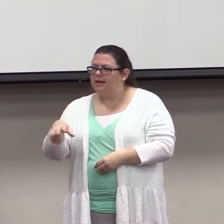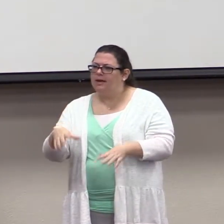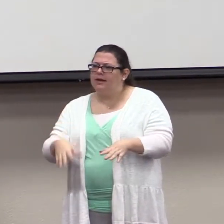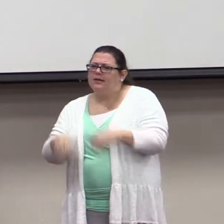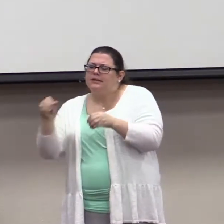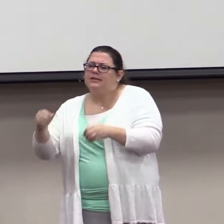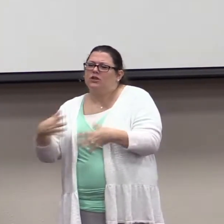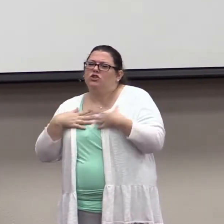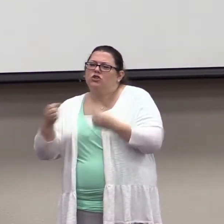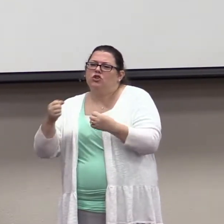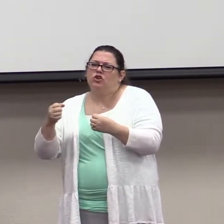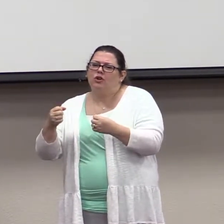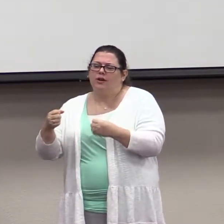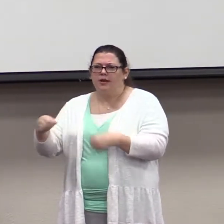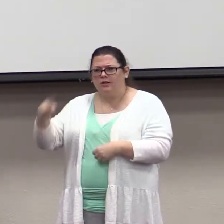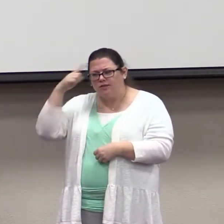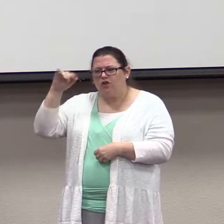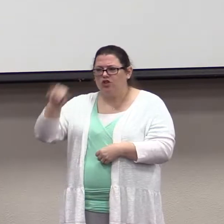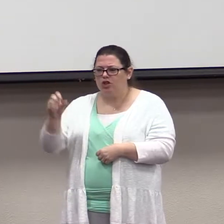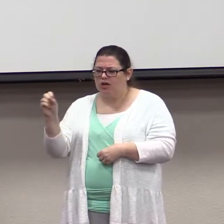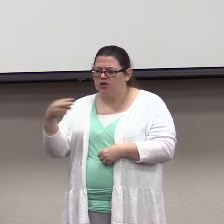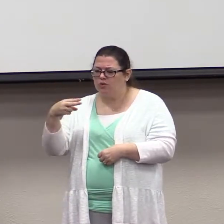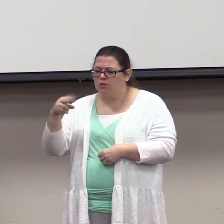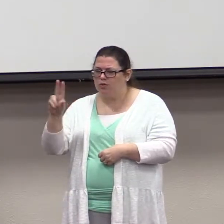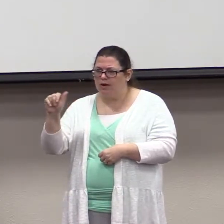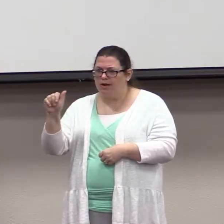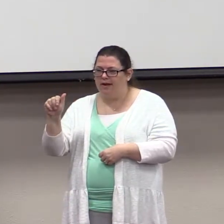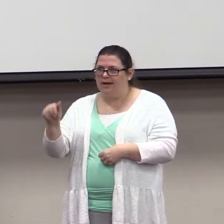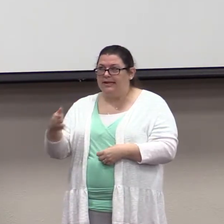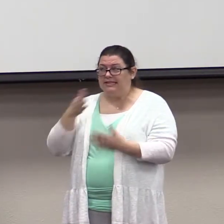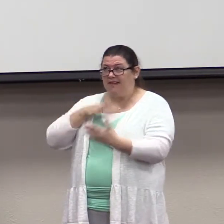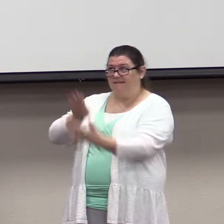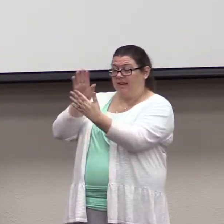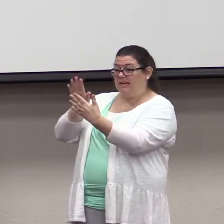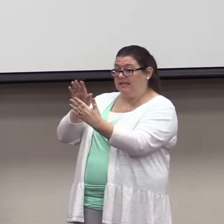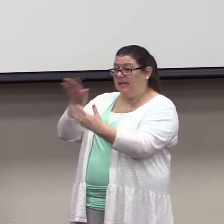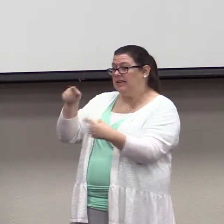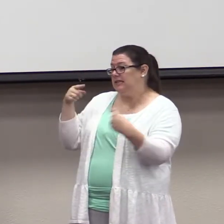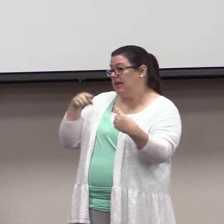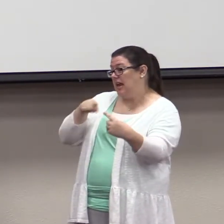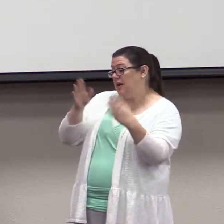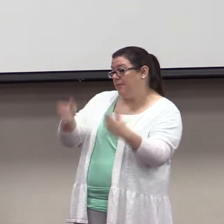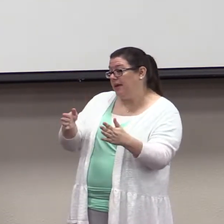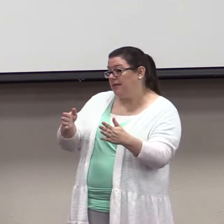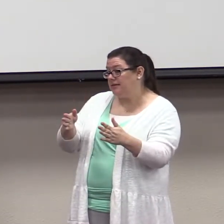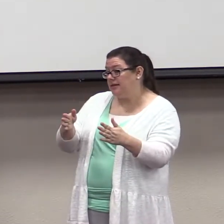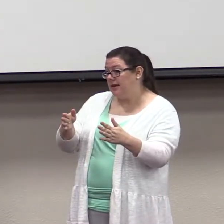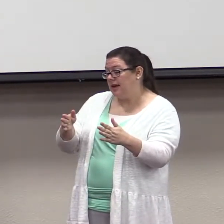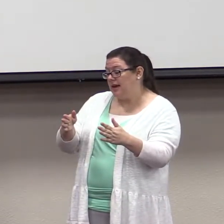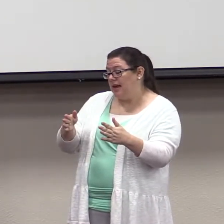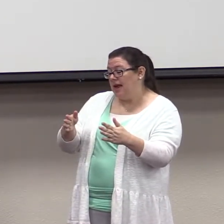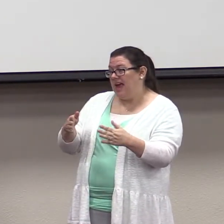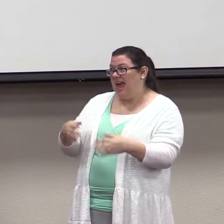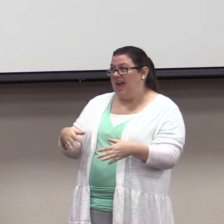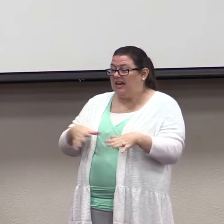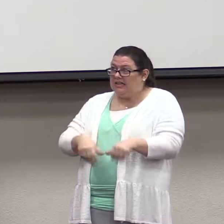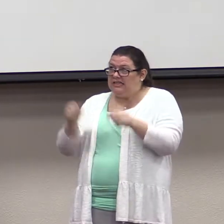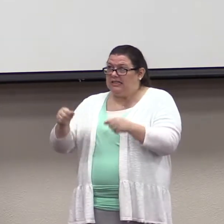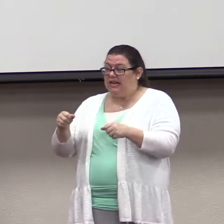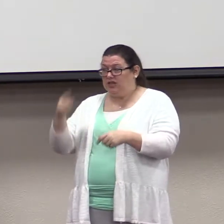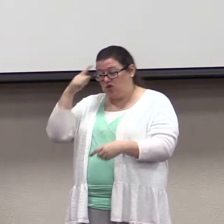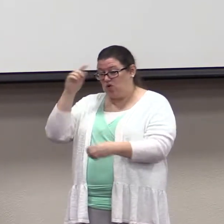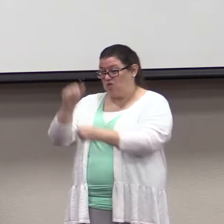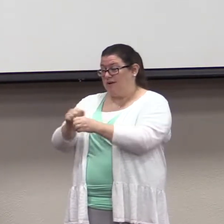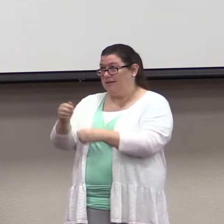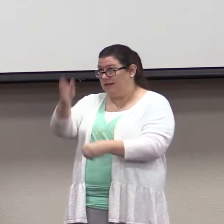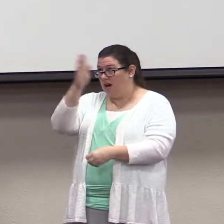these adversaries, and it takes courage for us to trust in him as we face ours. On that note of him going into the